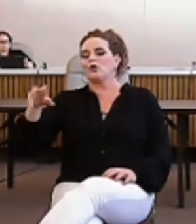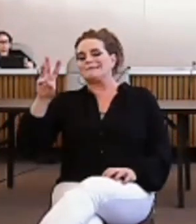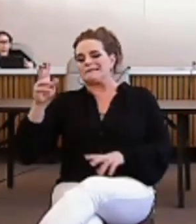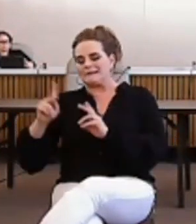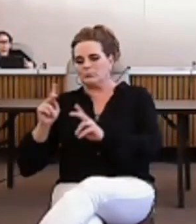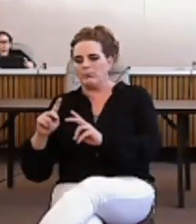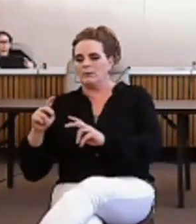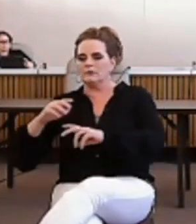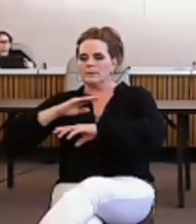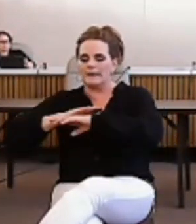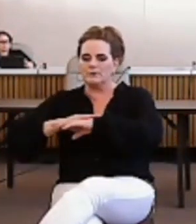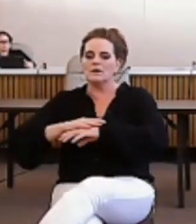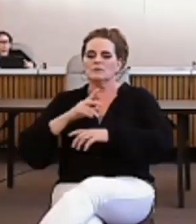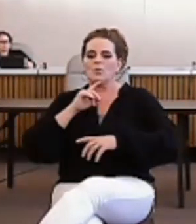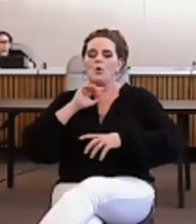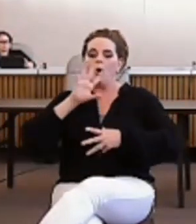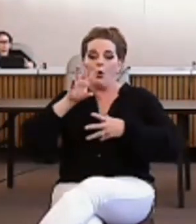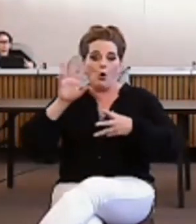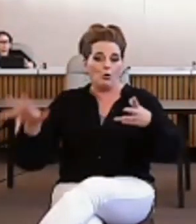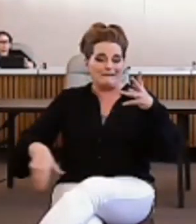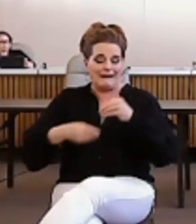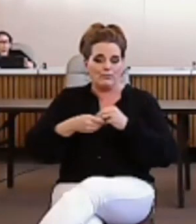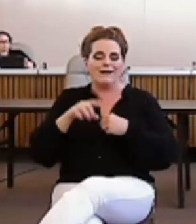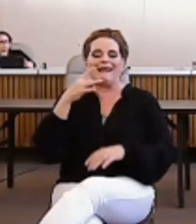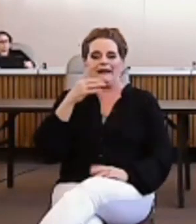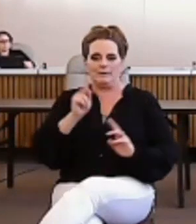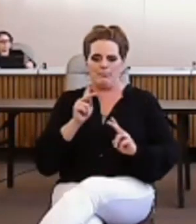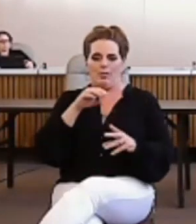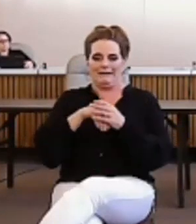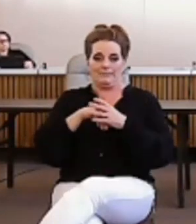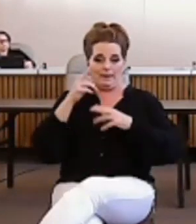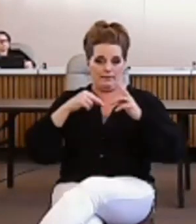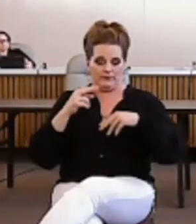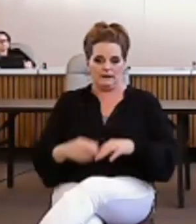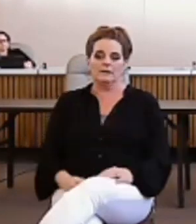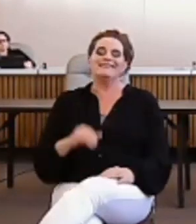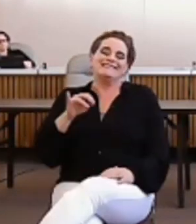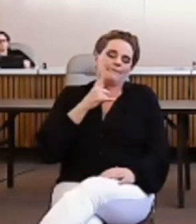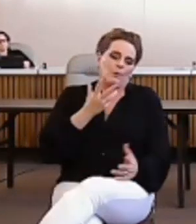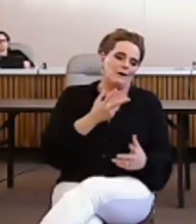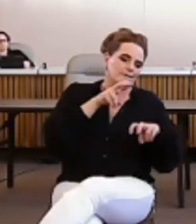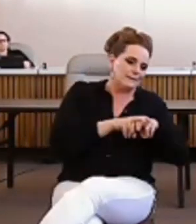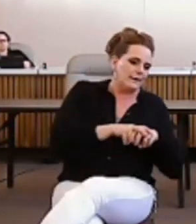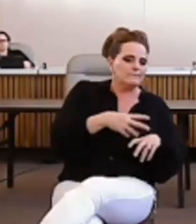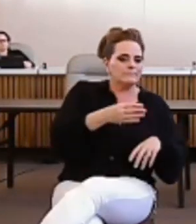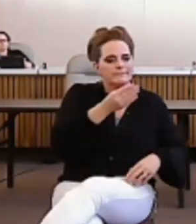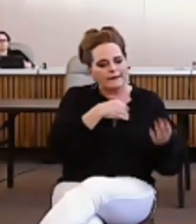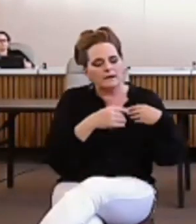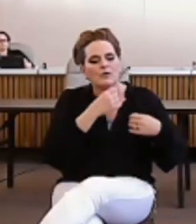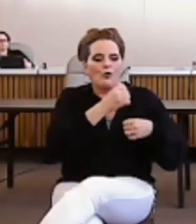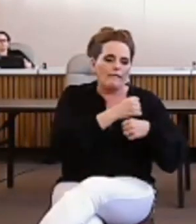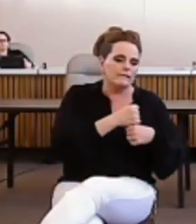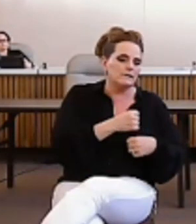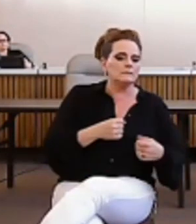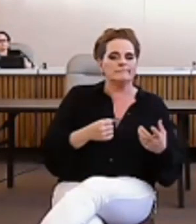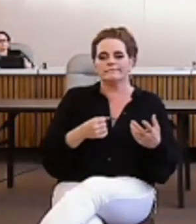So there's going to be about 18 people inside. If they want to sit and eat or have coffee, have some pastry